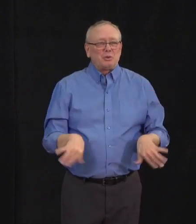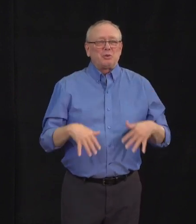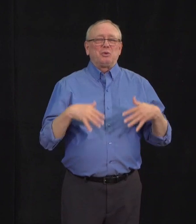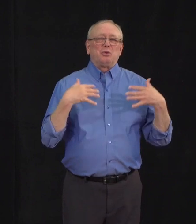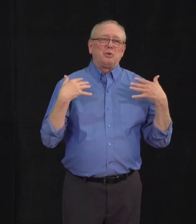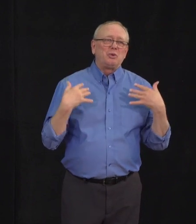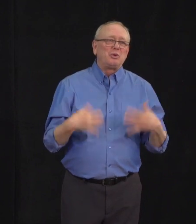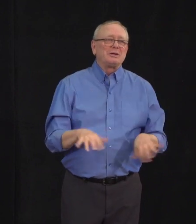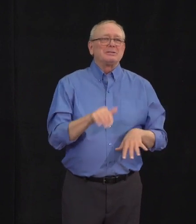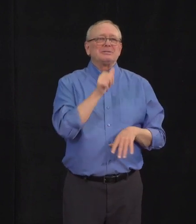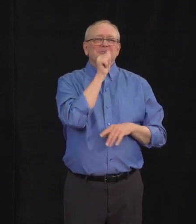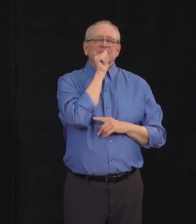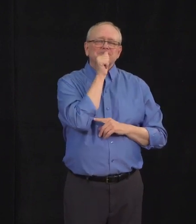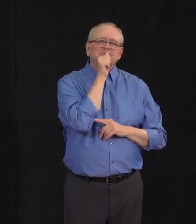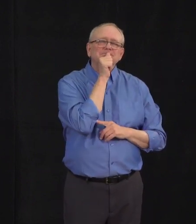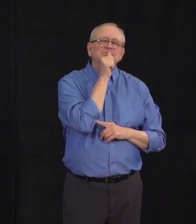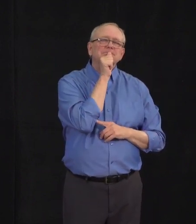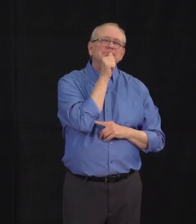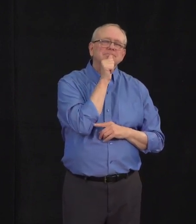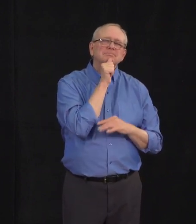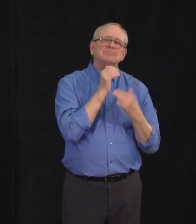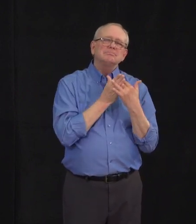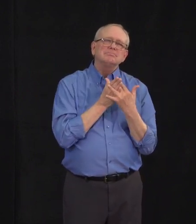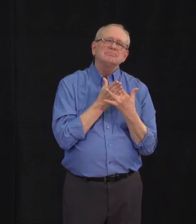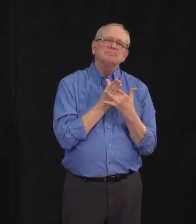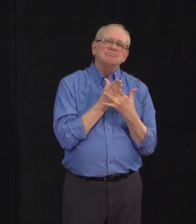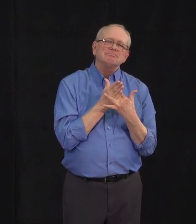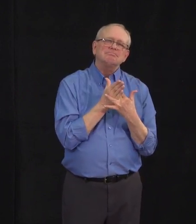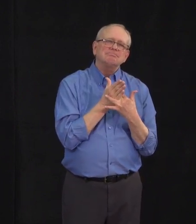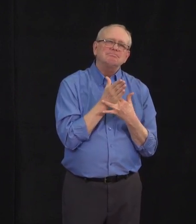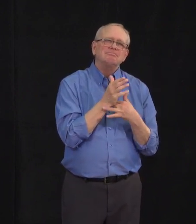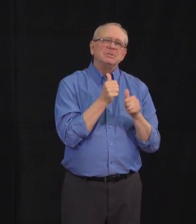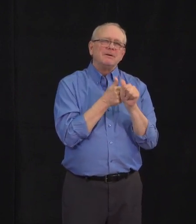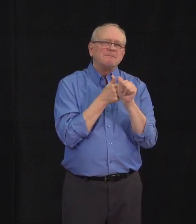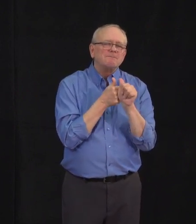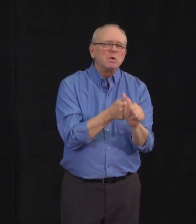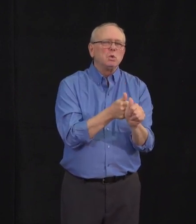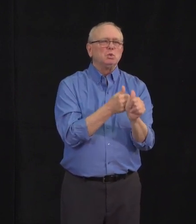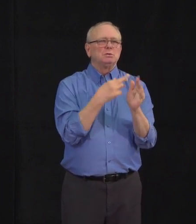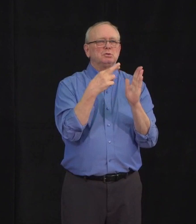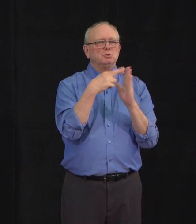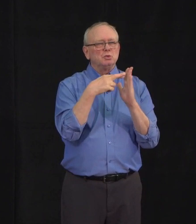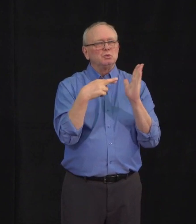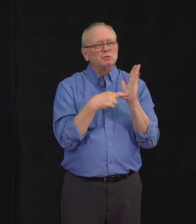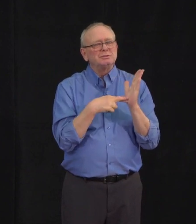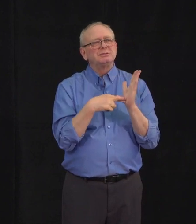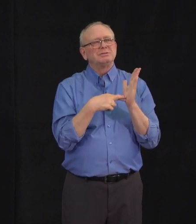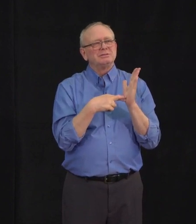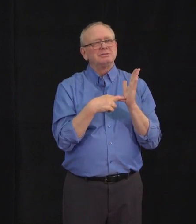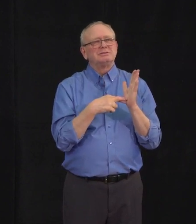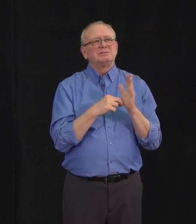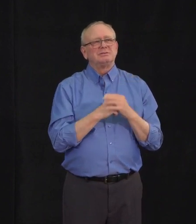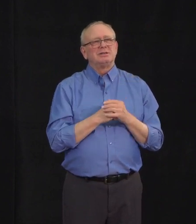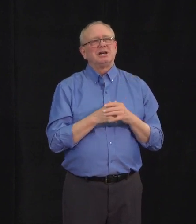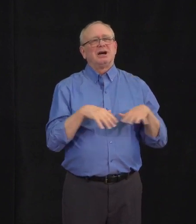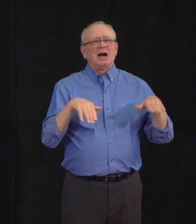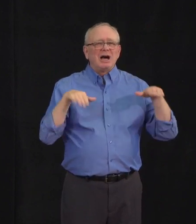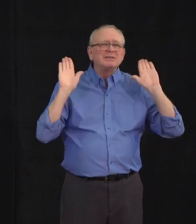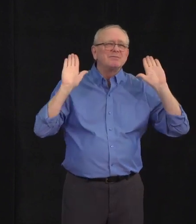fortitude and resiliency in responding to this, and I anticipate that we will need that in the days to